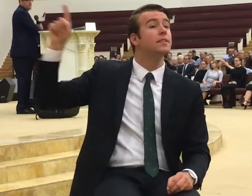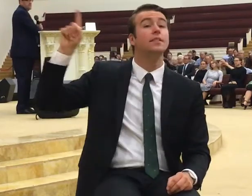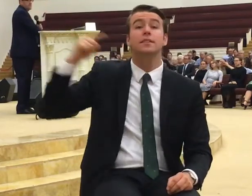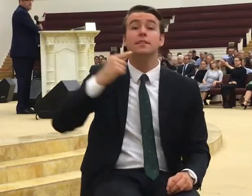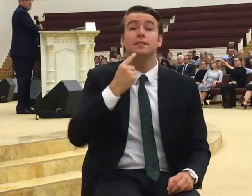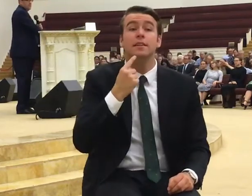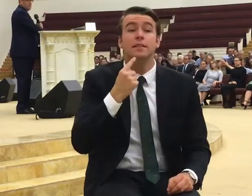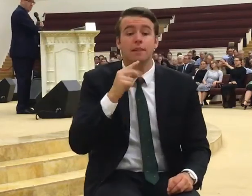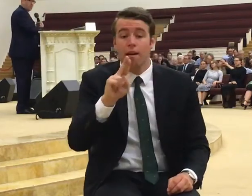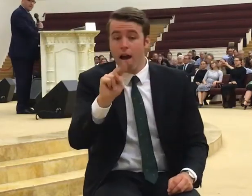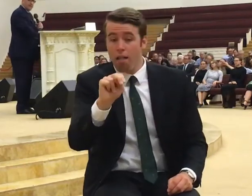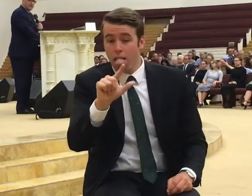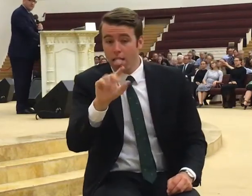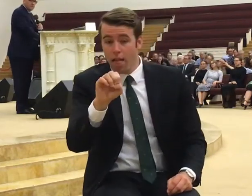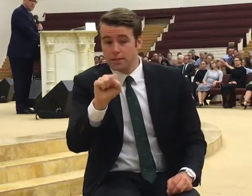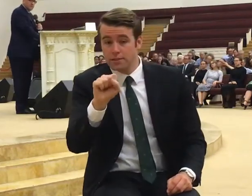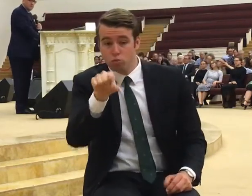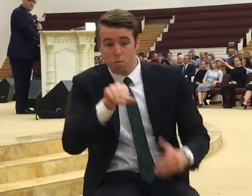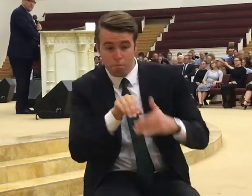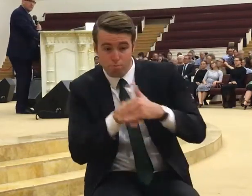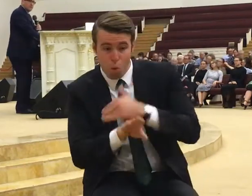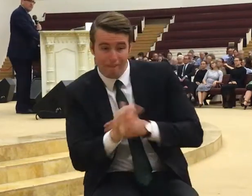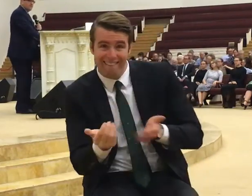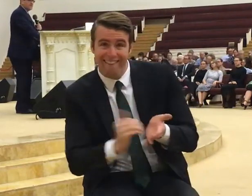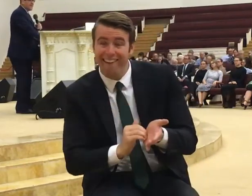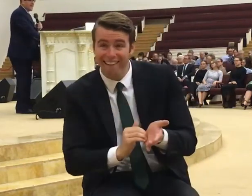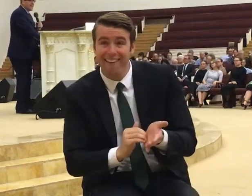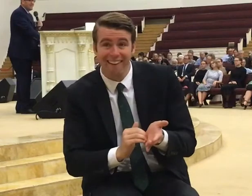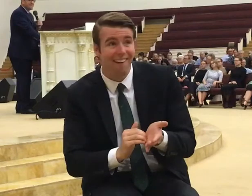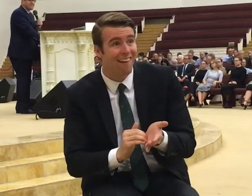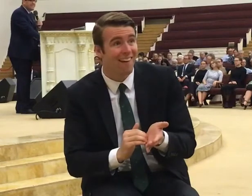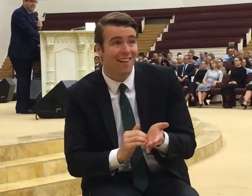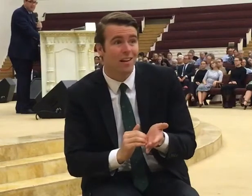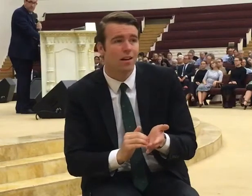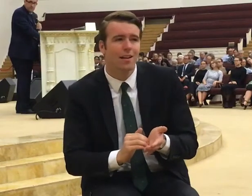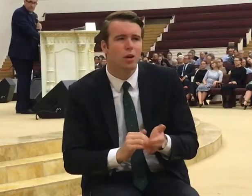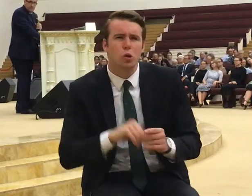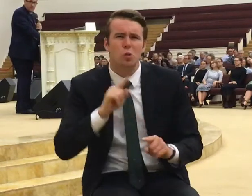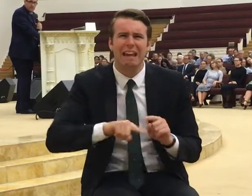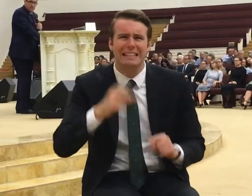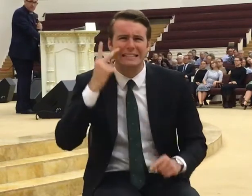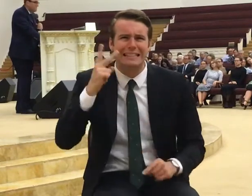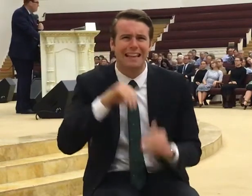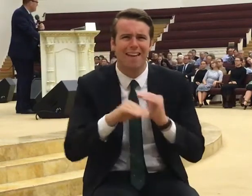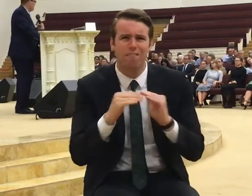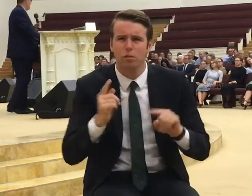unless you're born again, you can't even see it.